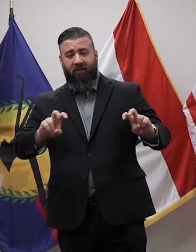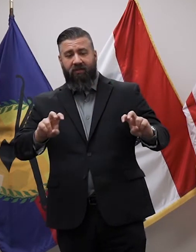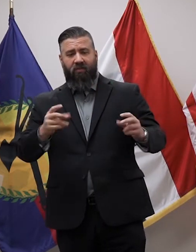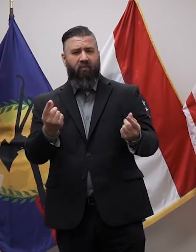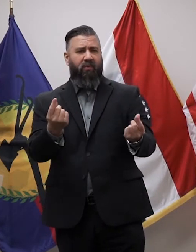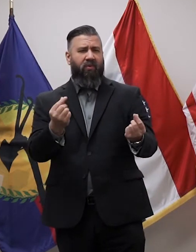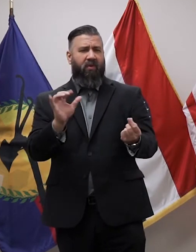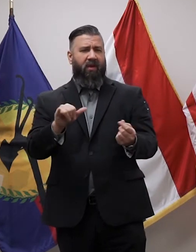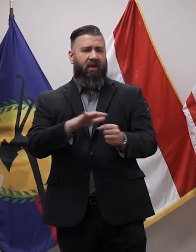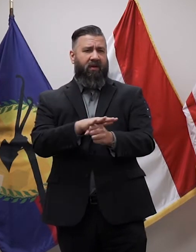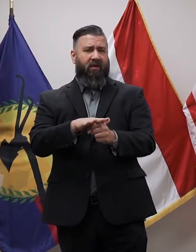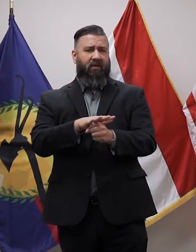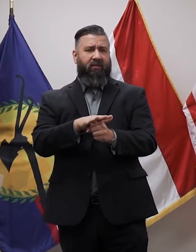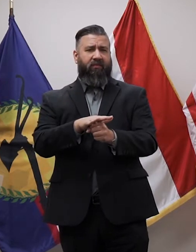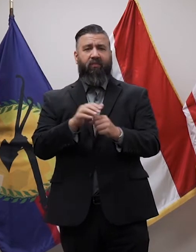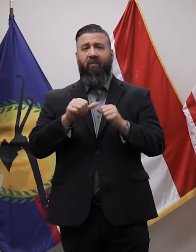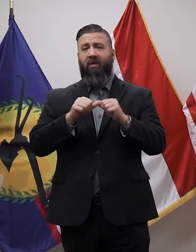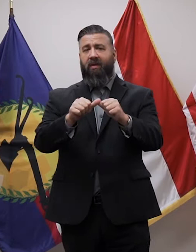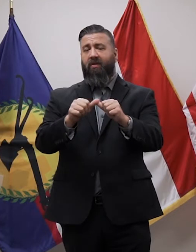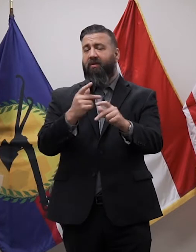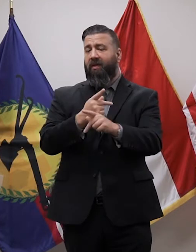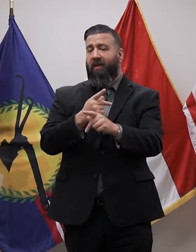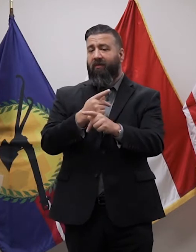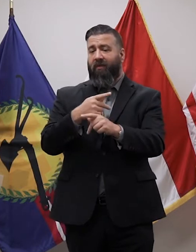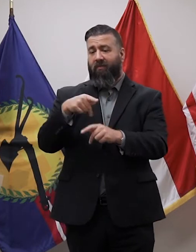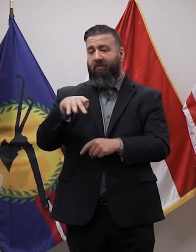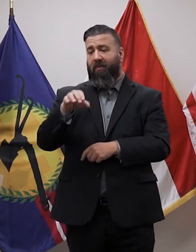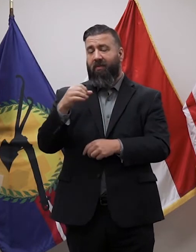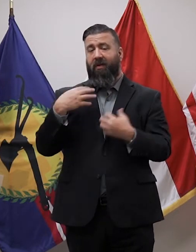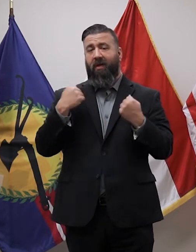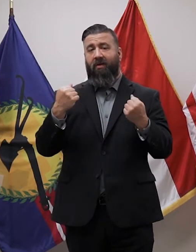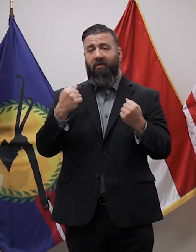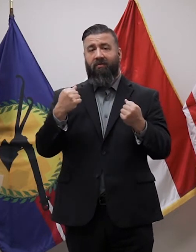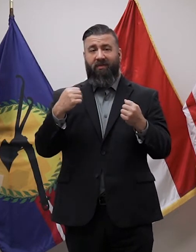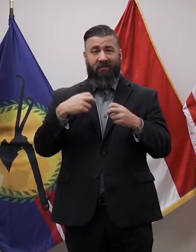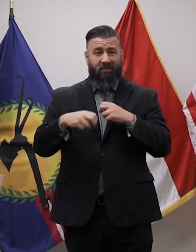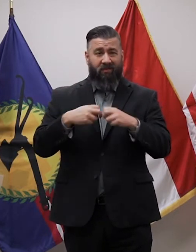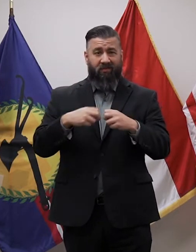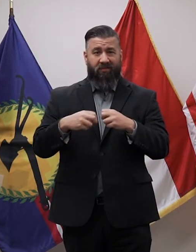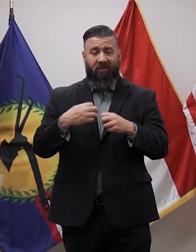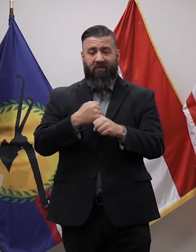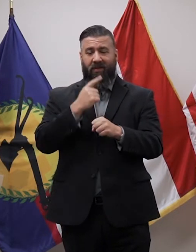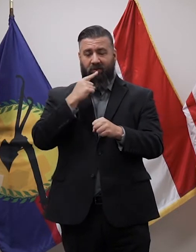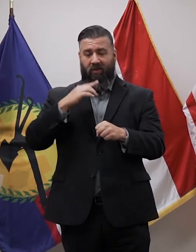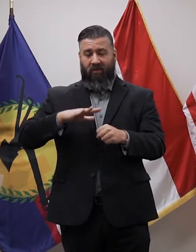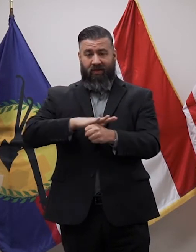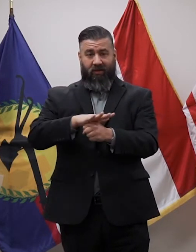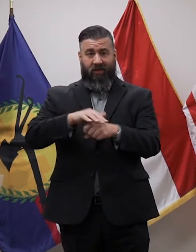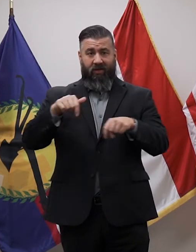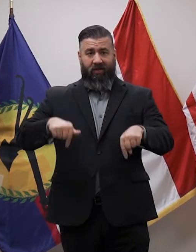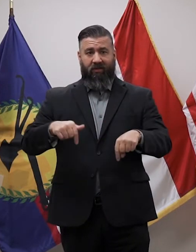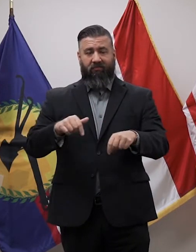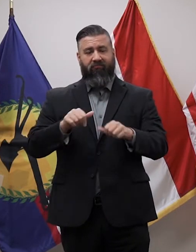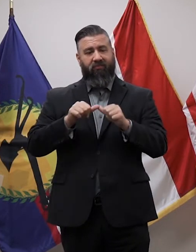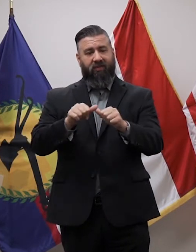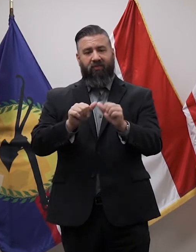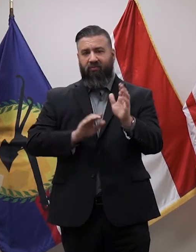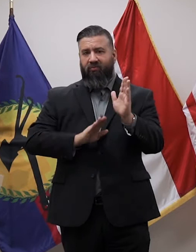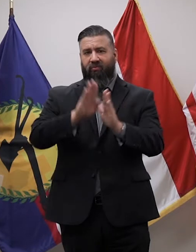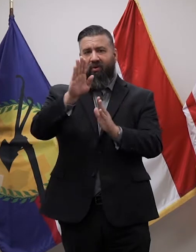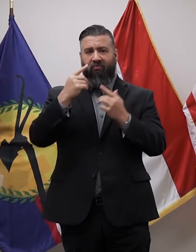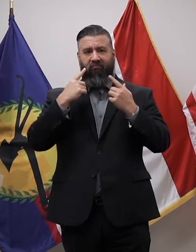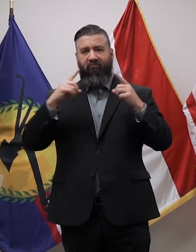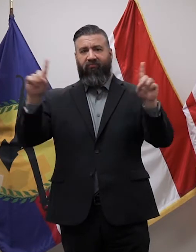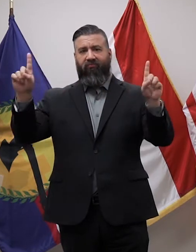the public health crisis while working to ensure that the region continues to grow and prosper. Cooperation between